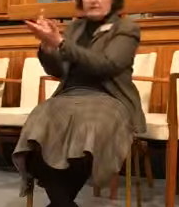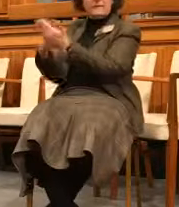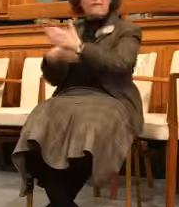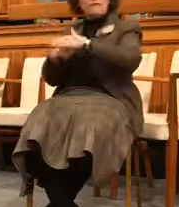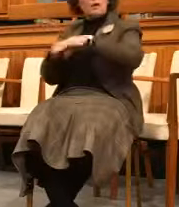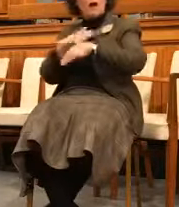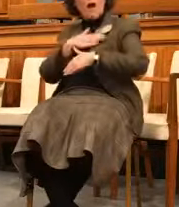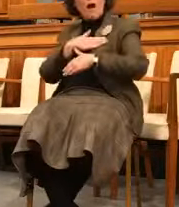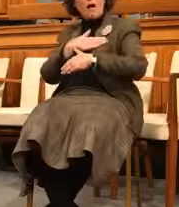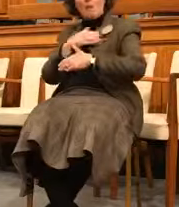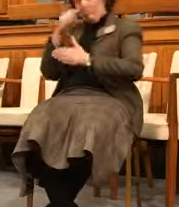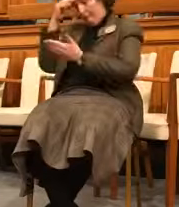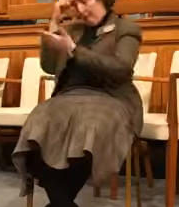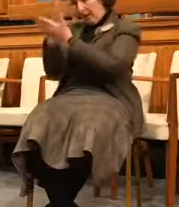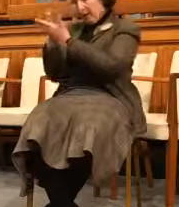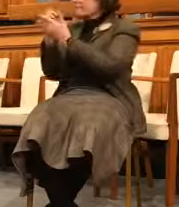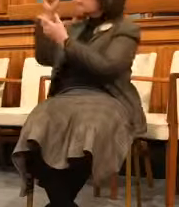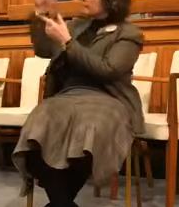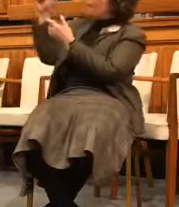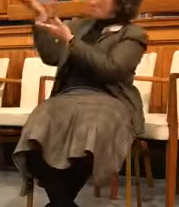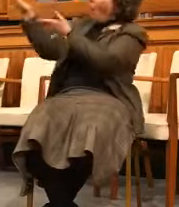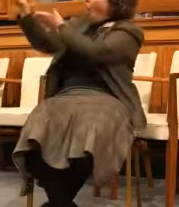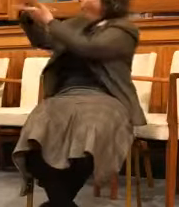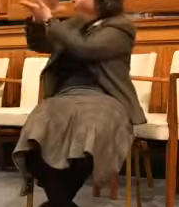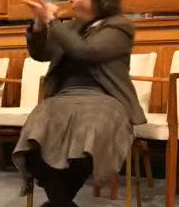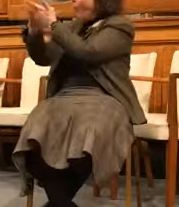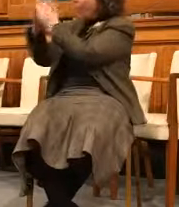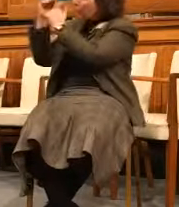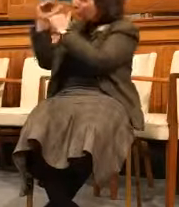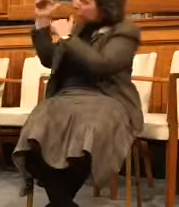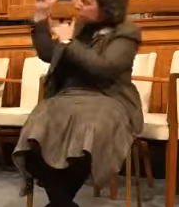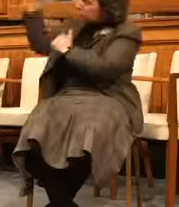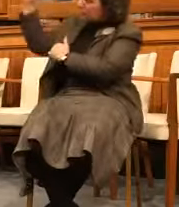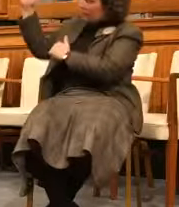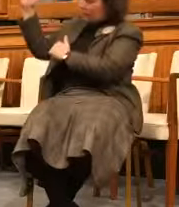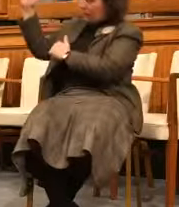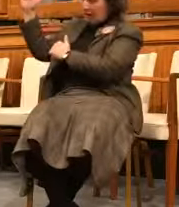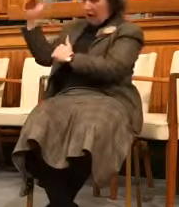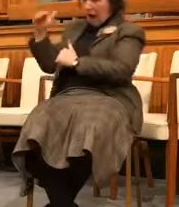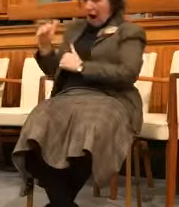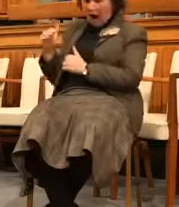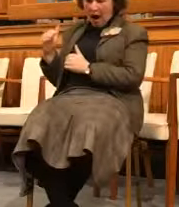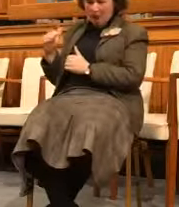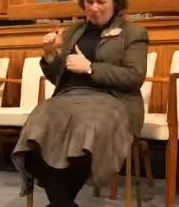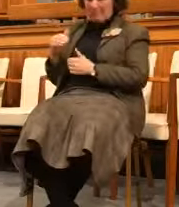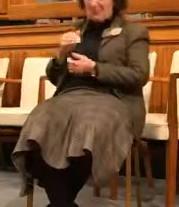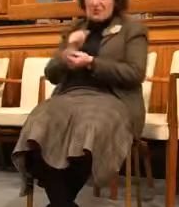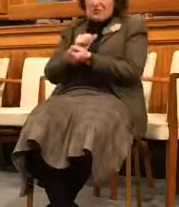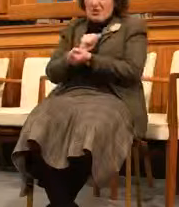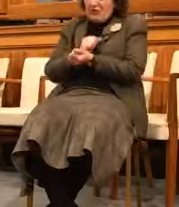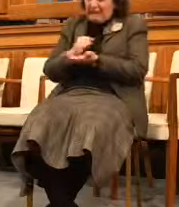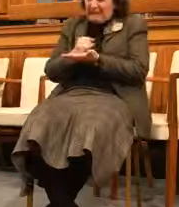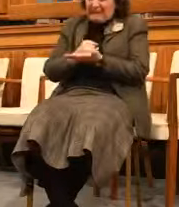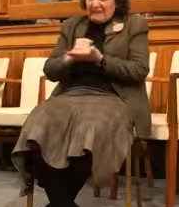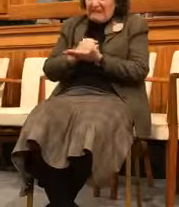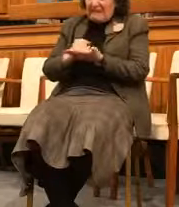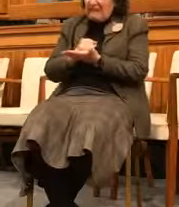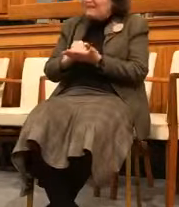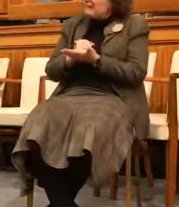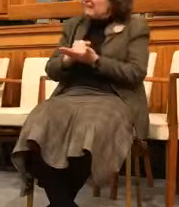in the holiness of God, your own corruption and separation from him,